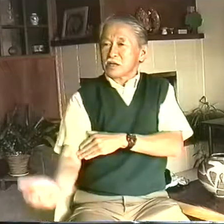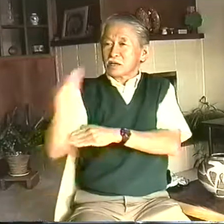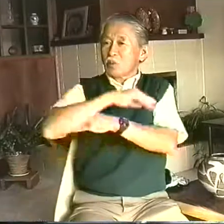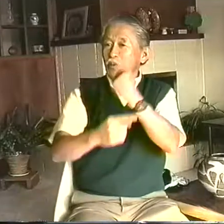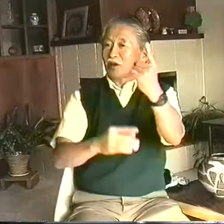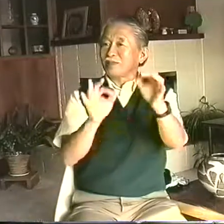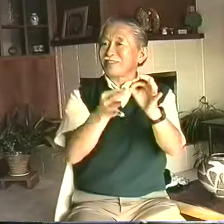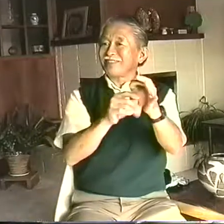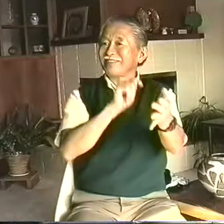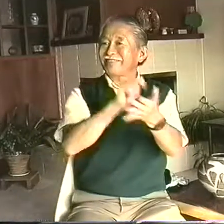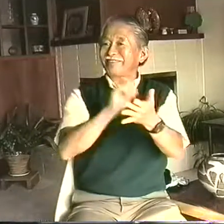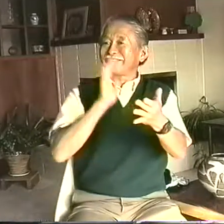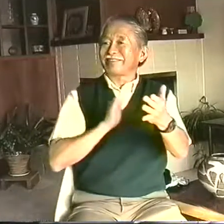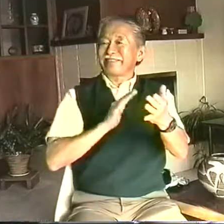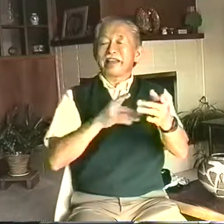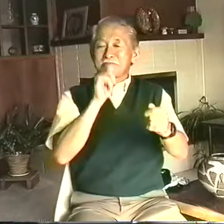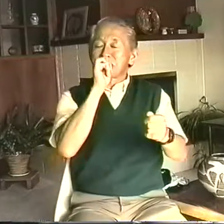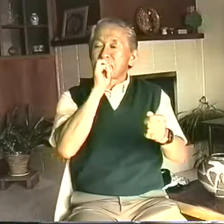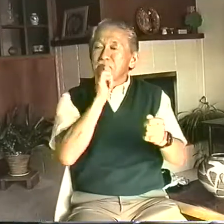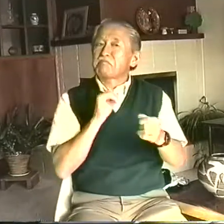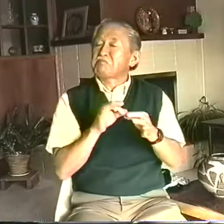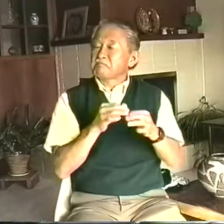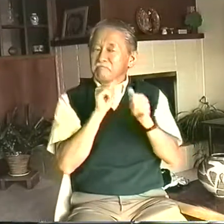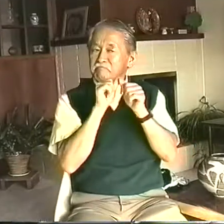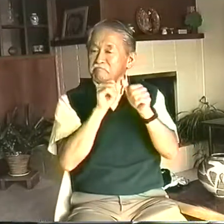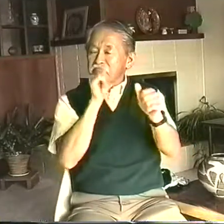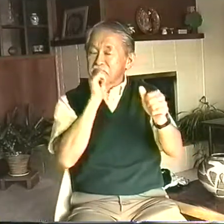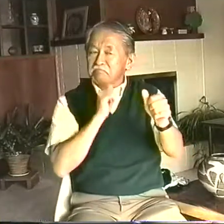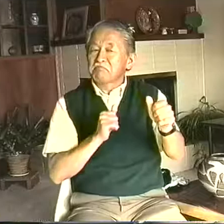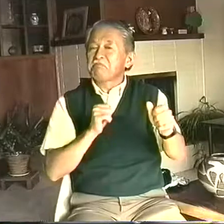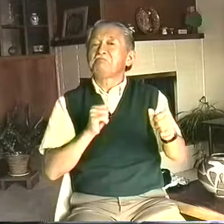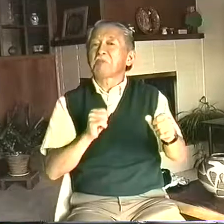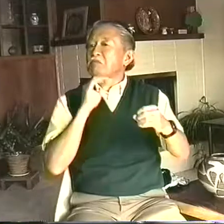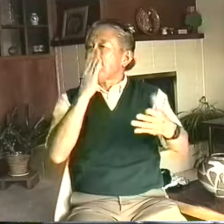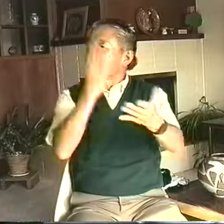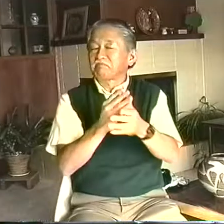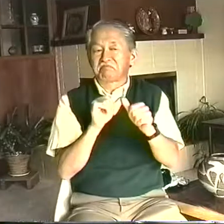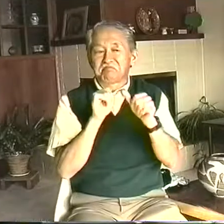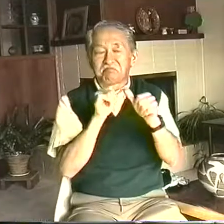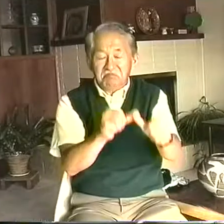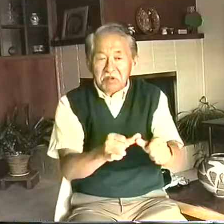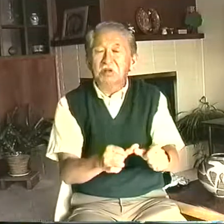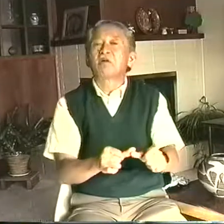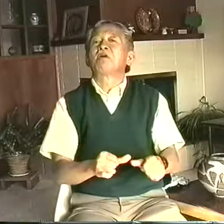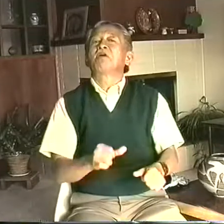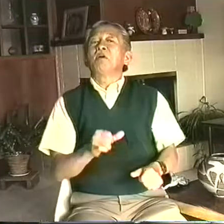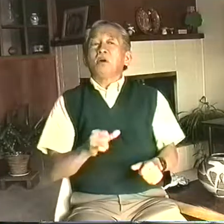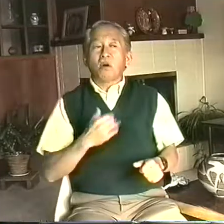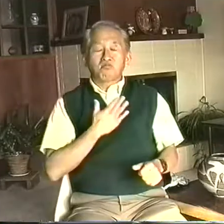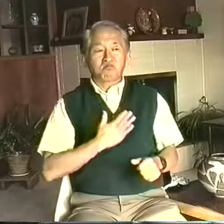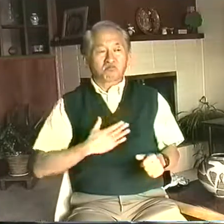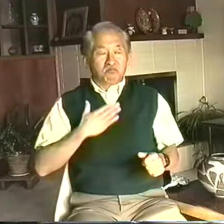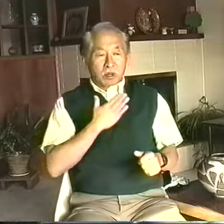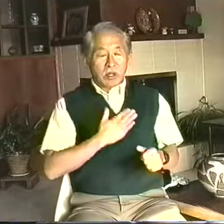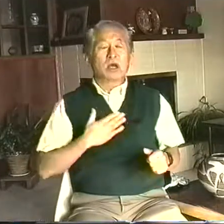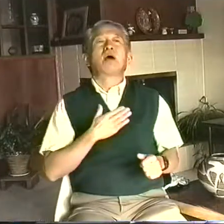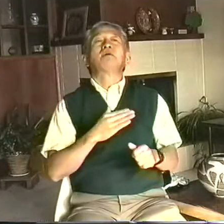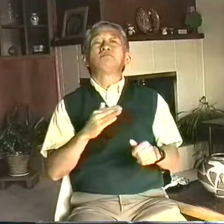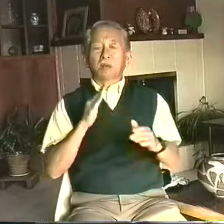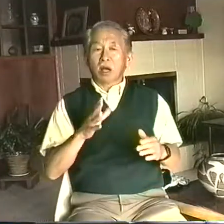And when I got an interpreter in the classroom, I was so excited because that made learning so much more comfortable. And there was one interpreter at that